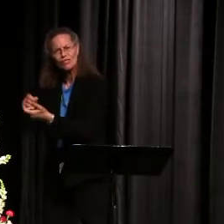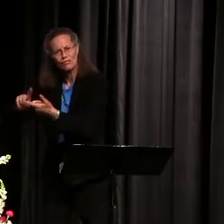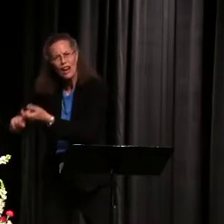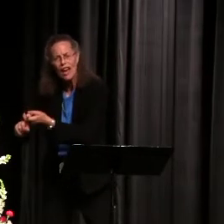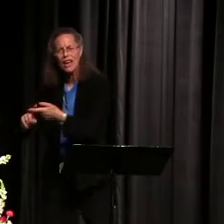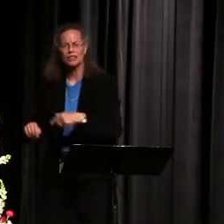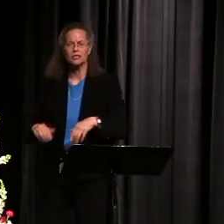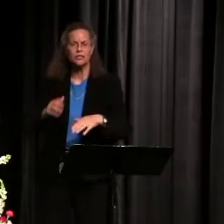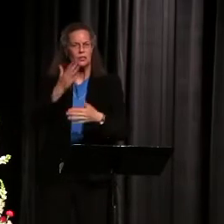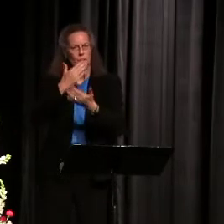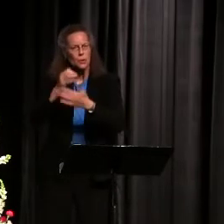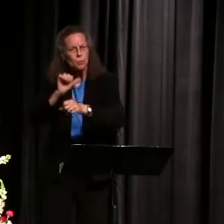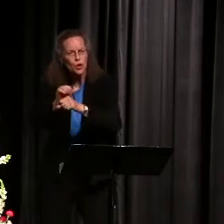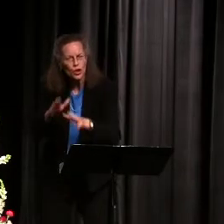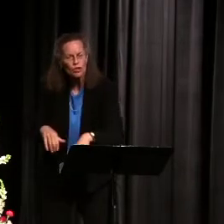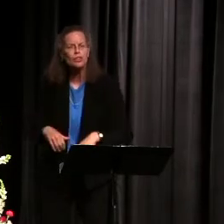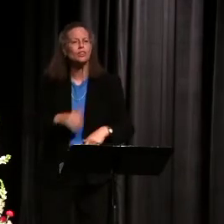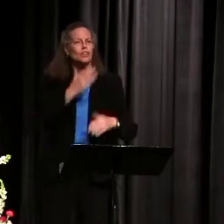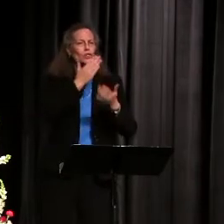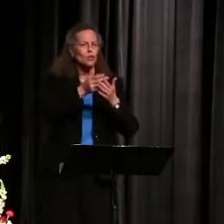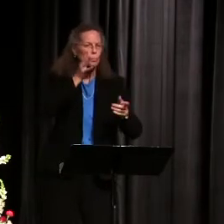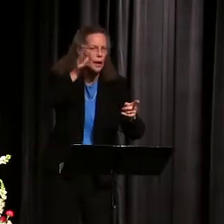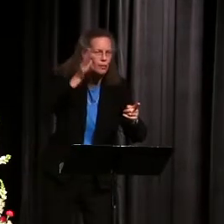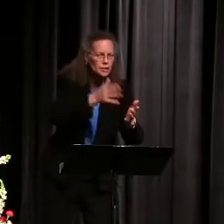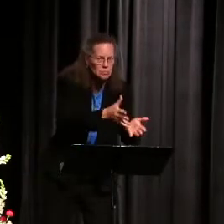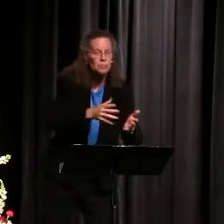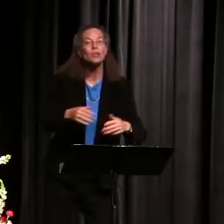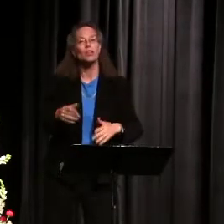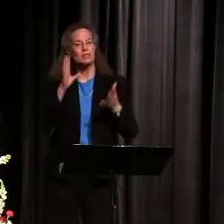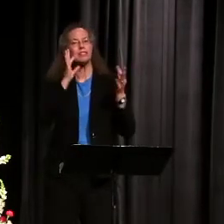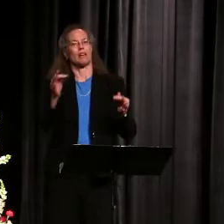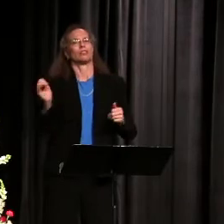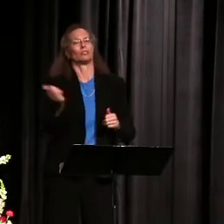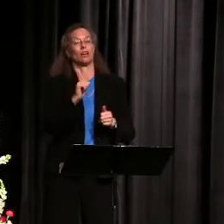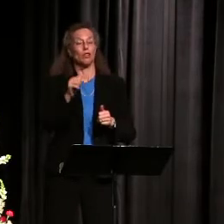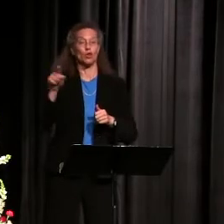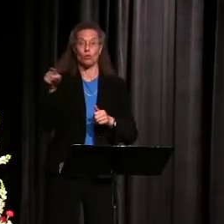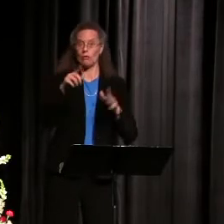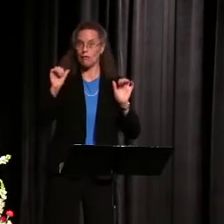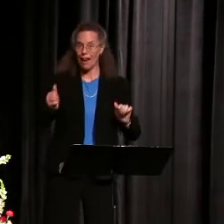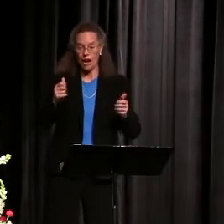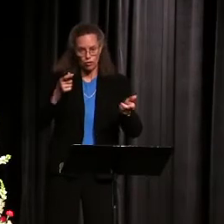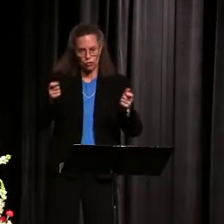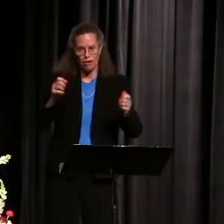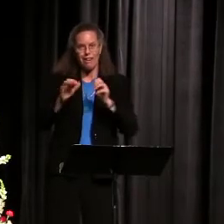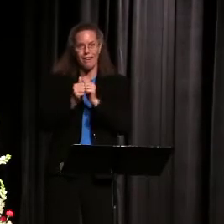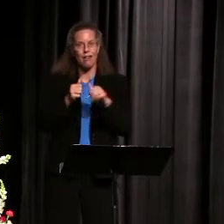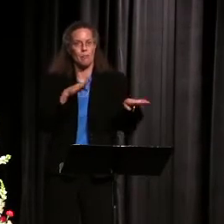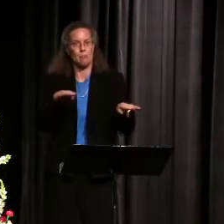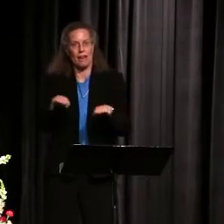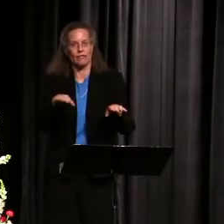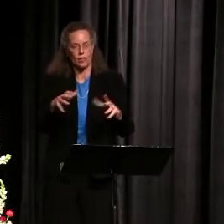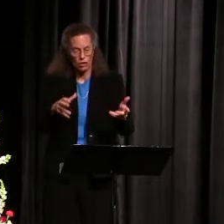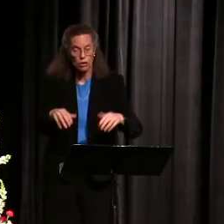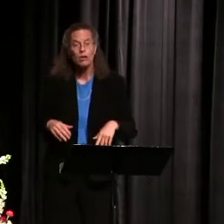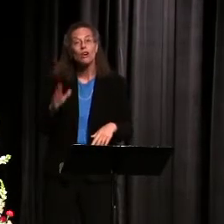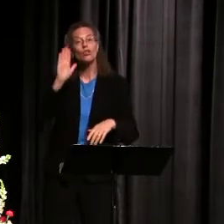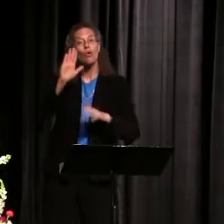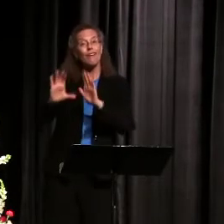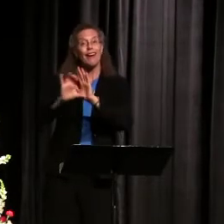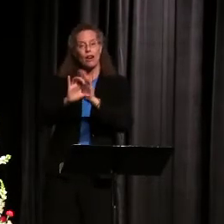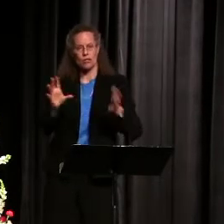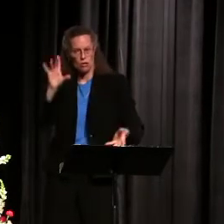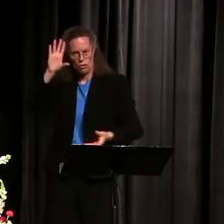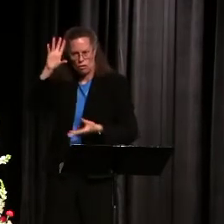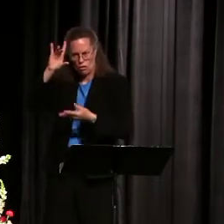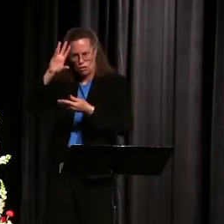worker, and perhaps someday a good parent. It is the only thing you have control over. Your character is the sum total of the